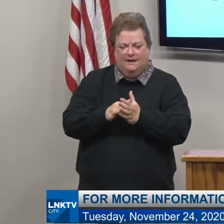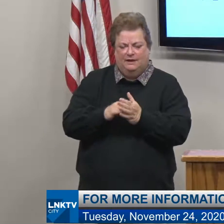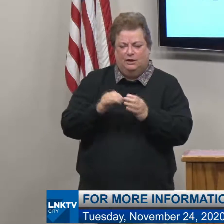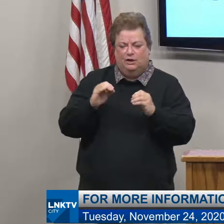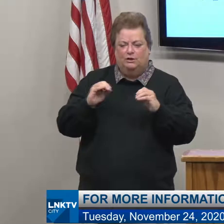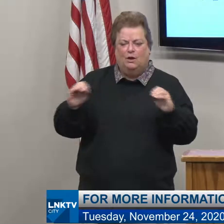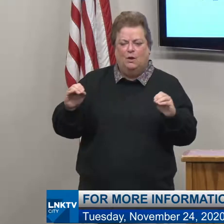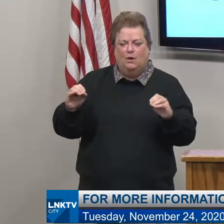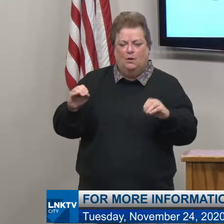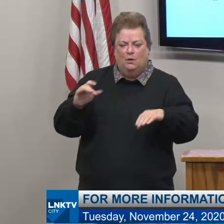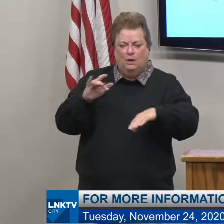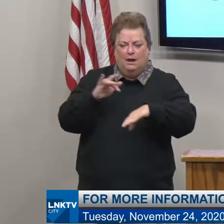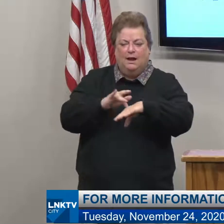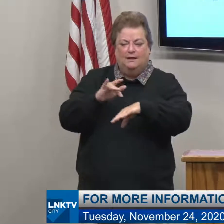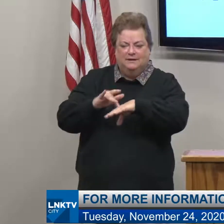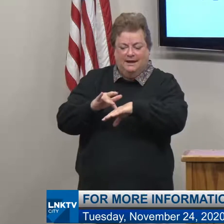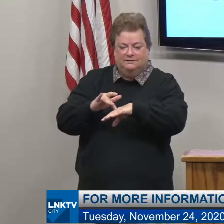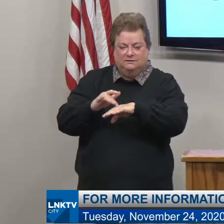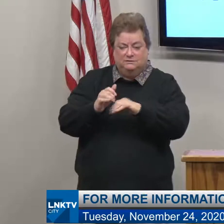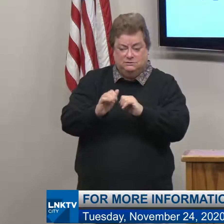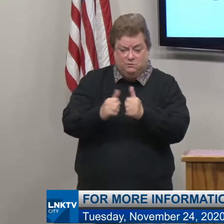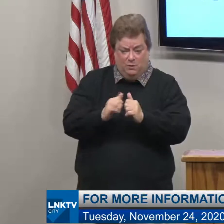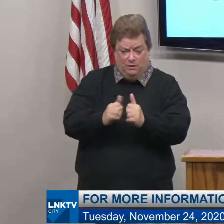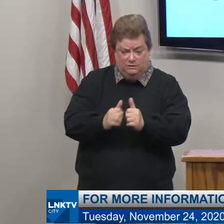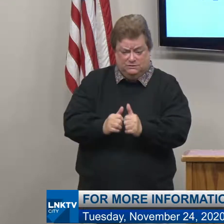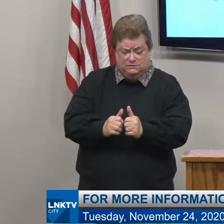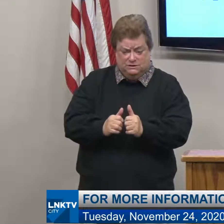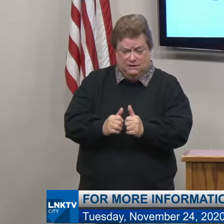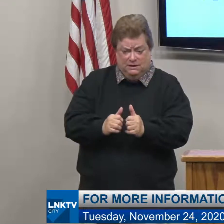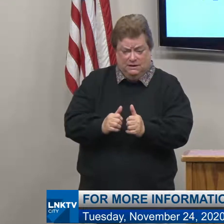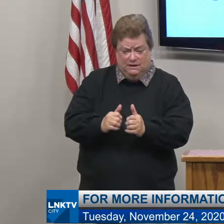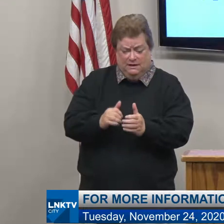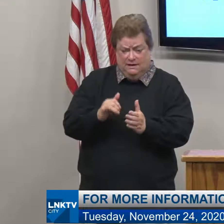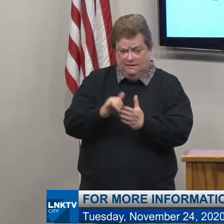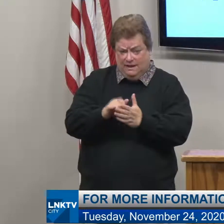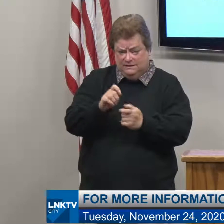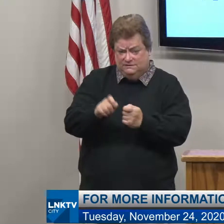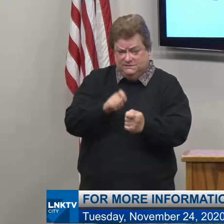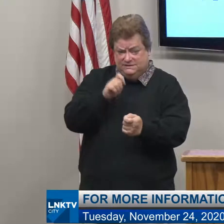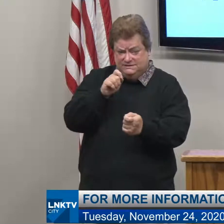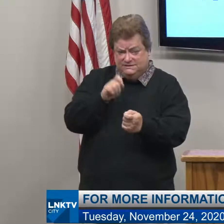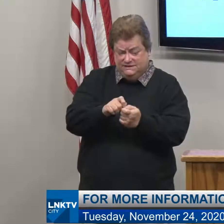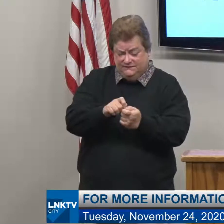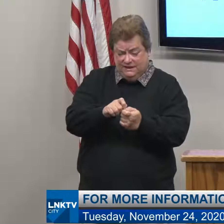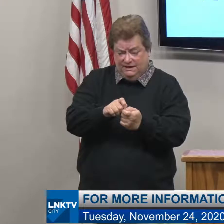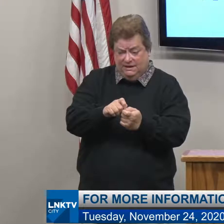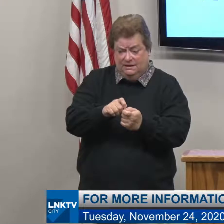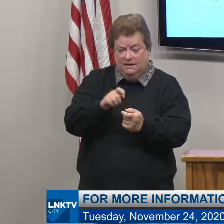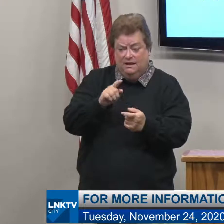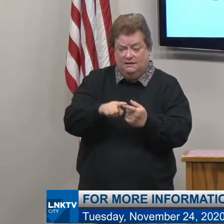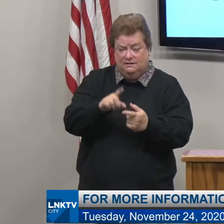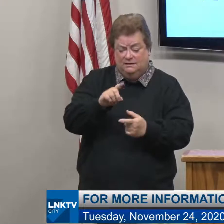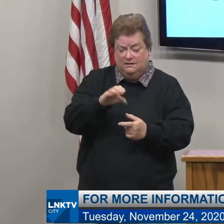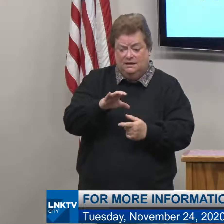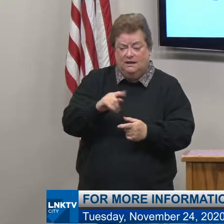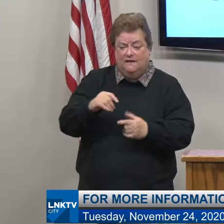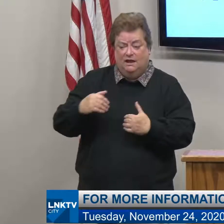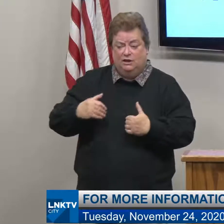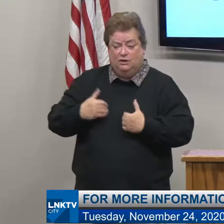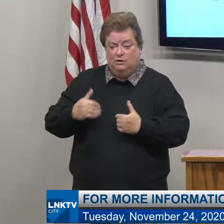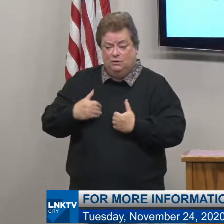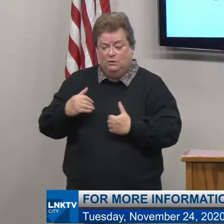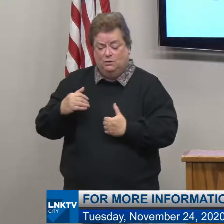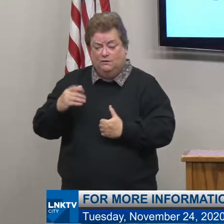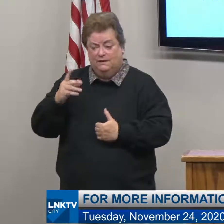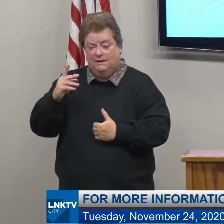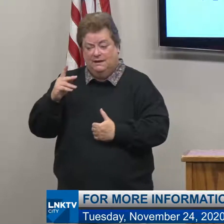contact sports. That was gym specific through December 18th. And then the youth sports K through 12 stuff,